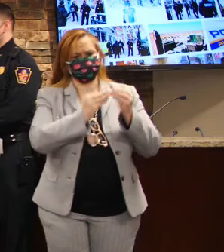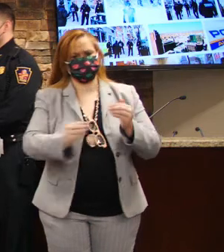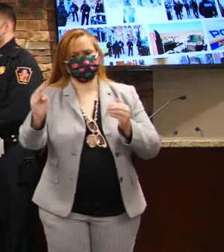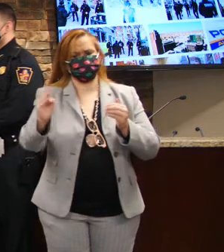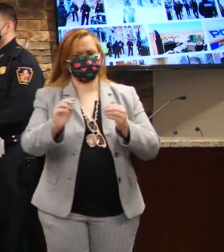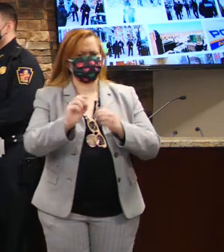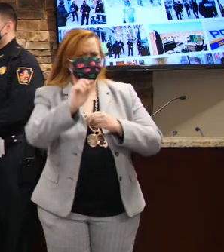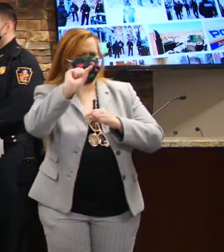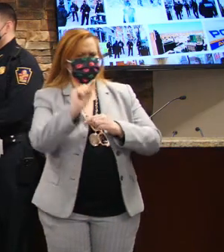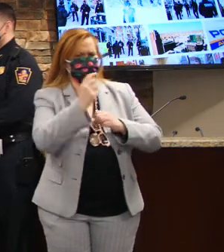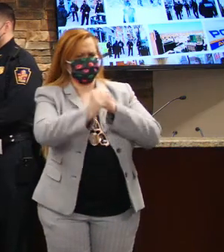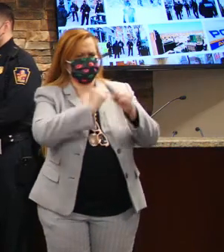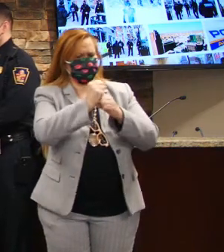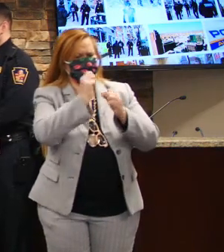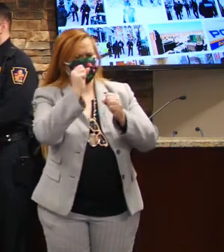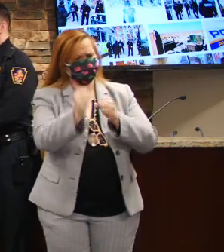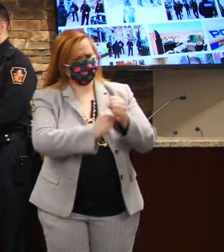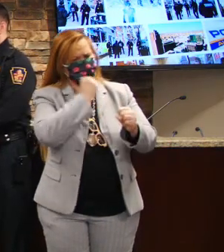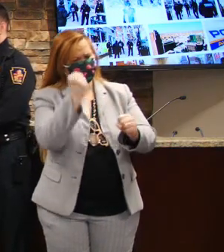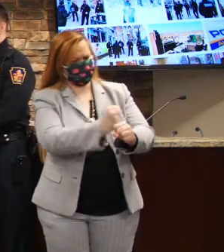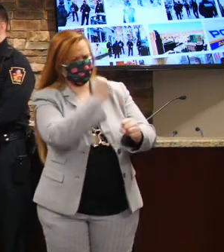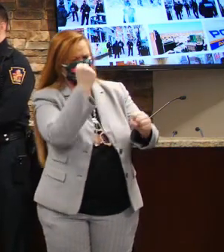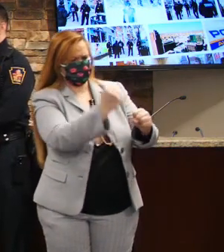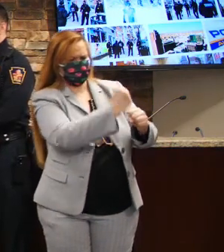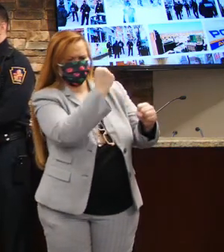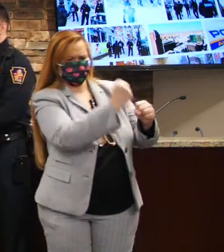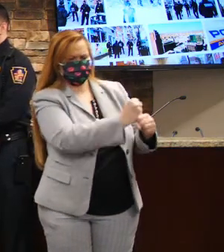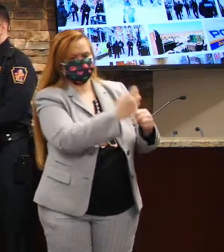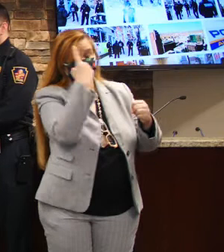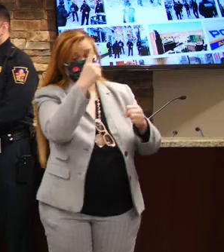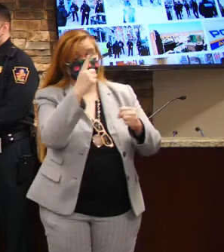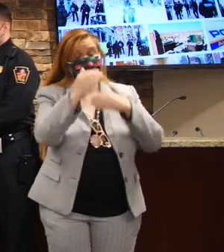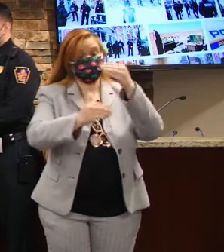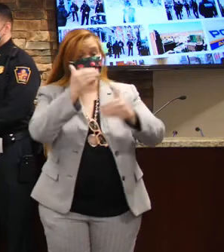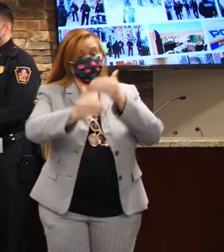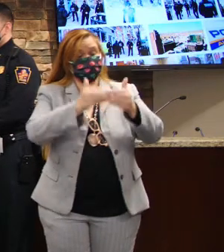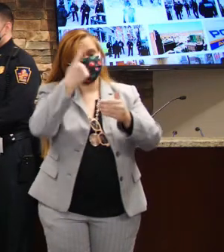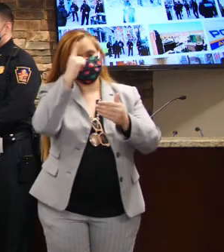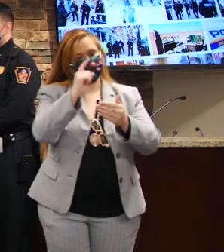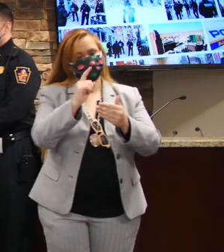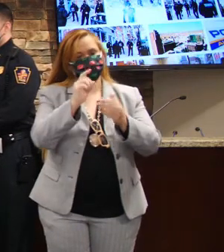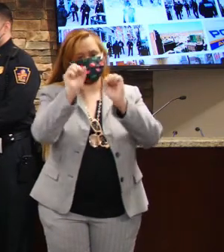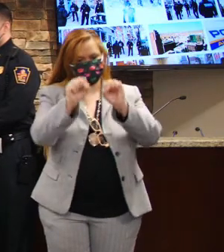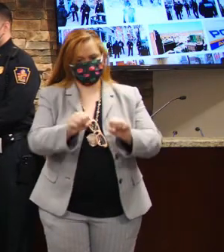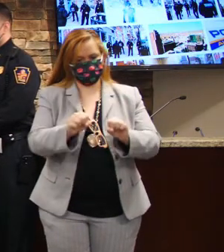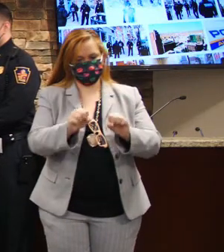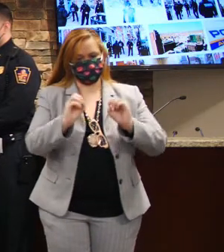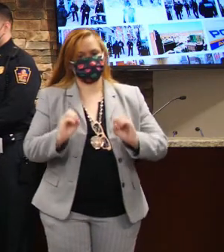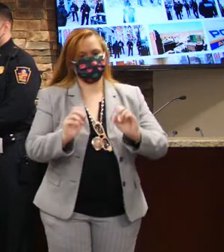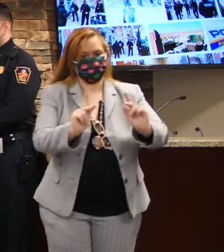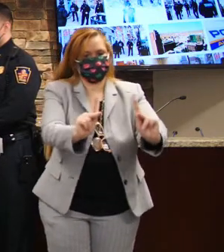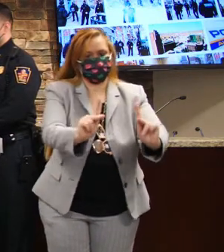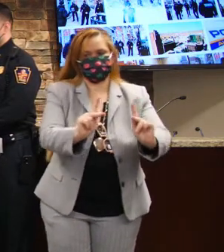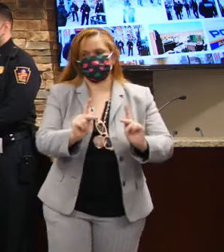She is a homeowner on the city's south side. She is an entrepreneur, a peer support specialist, a forensic recovery